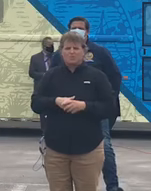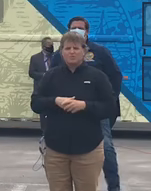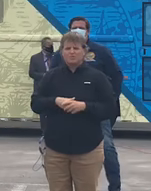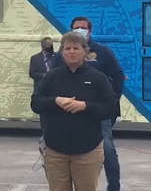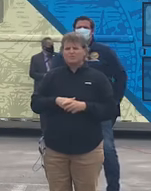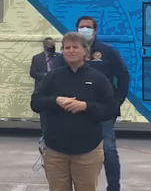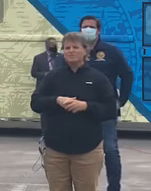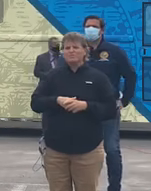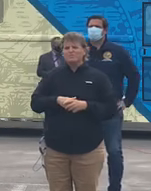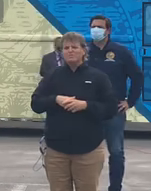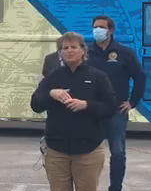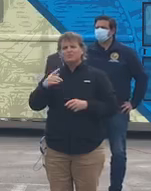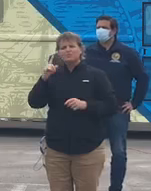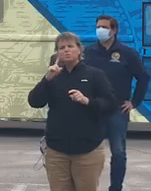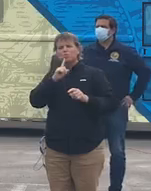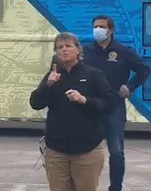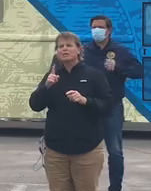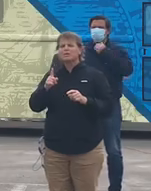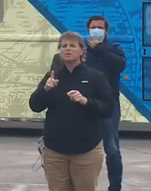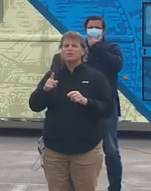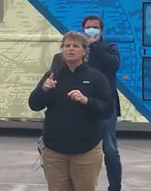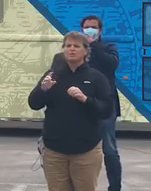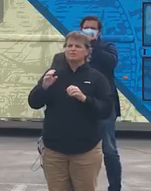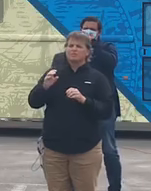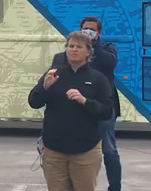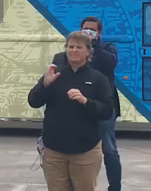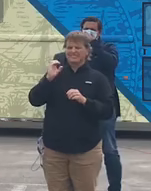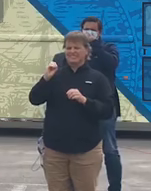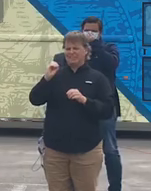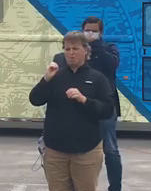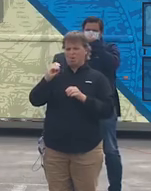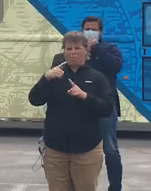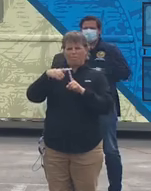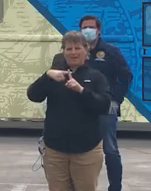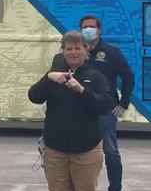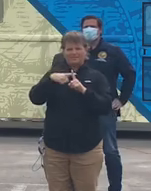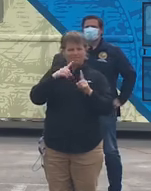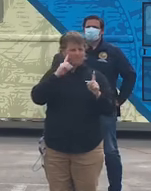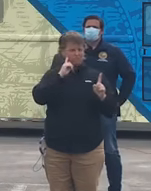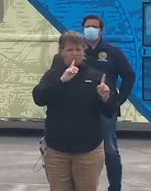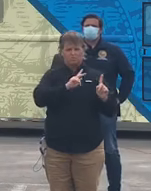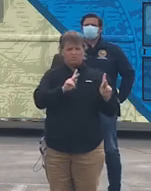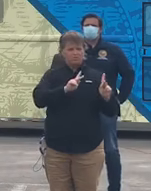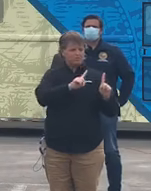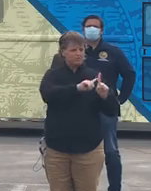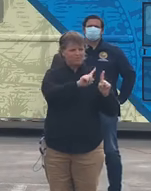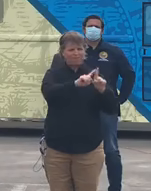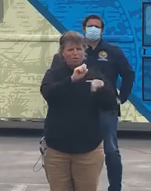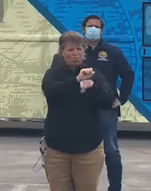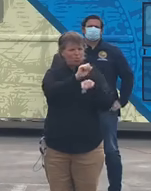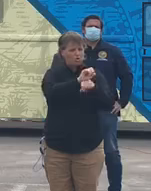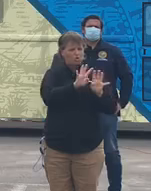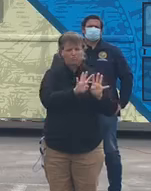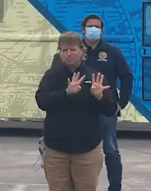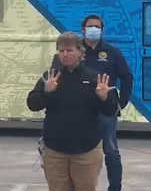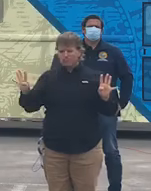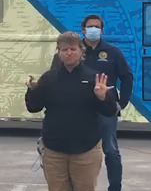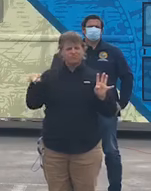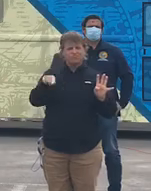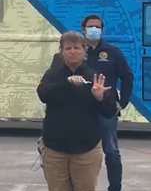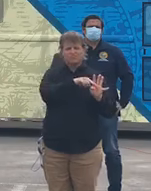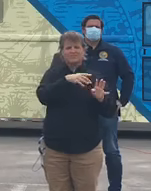snapshot of the seropositivity, which is a reflection of the numbers of individuals who have been affected by